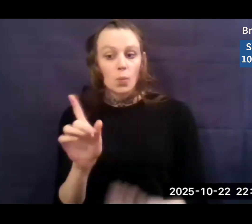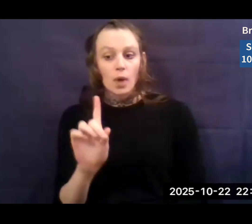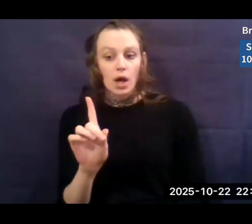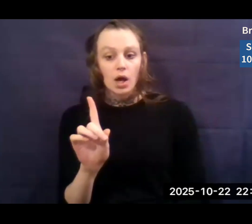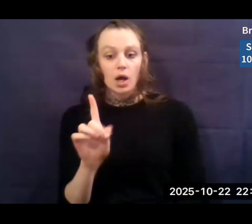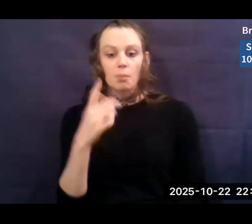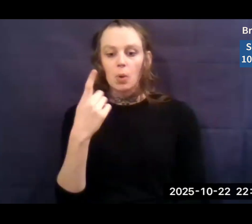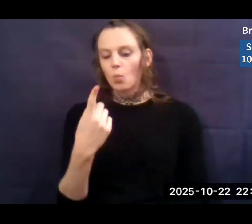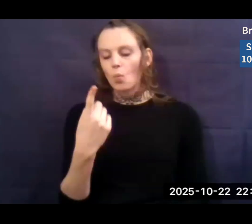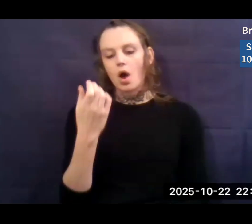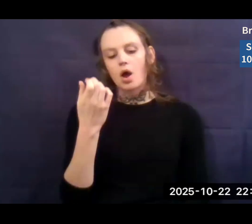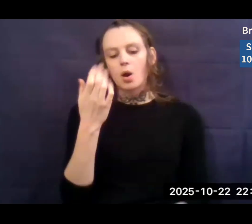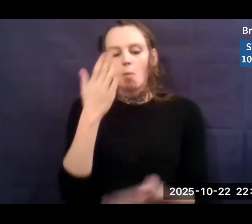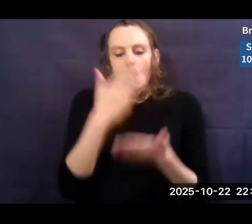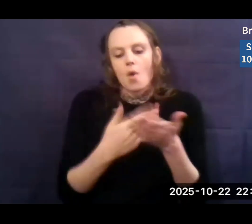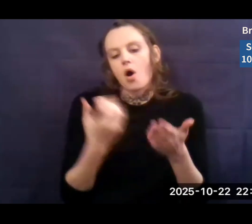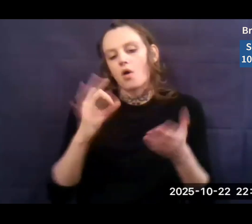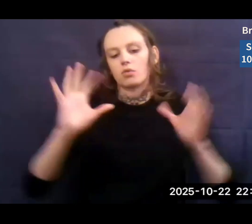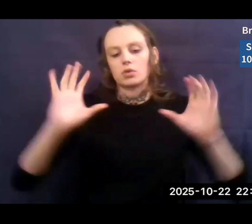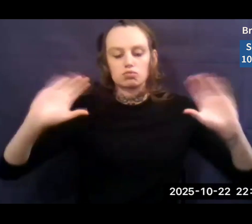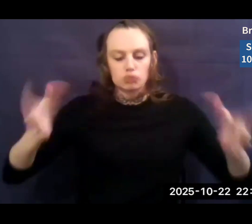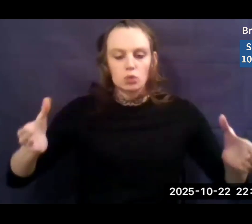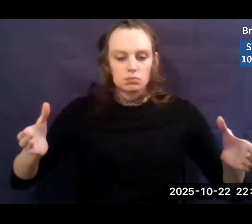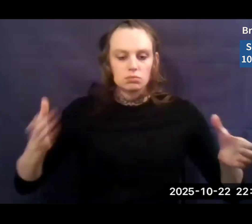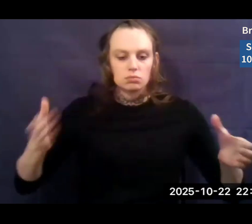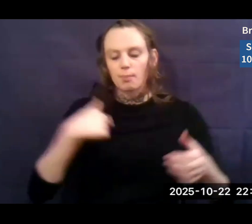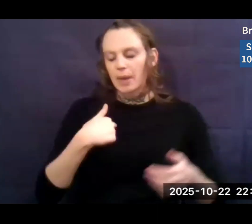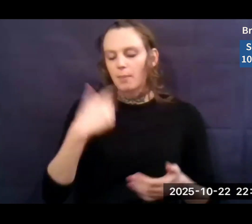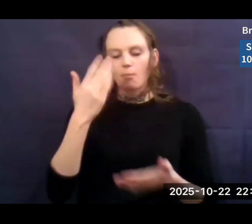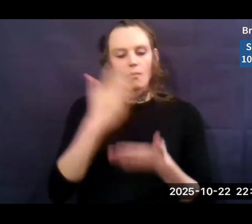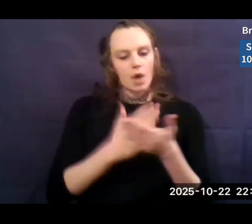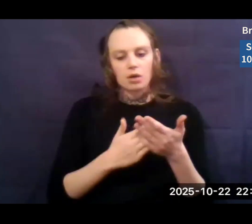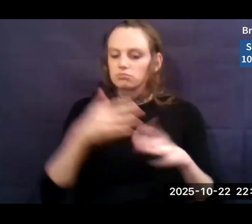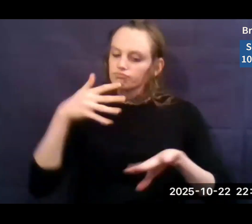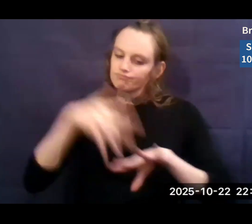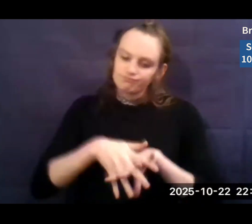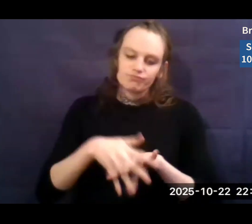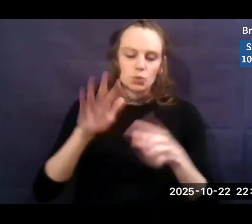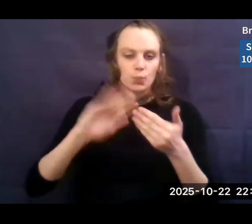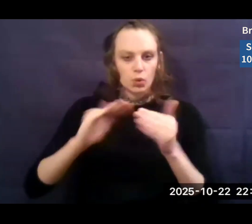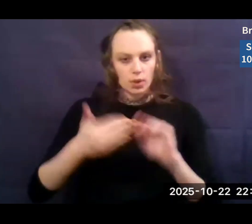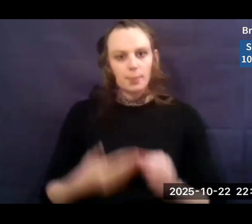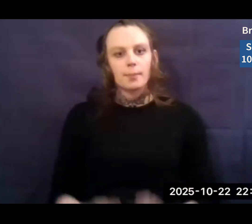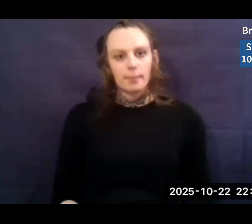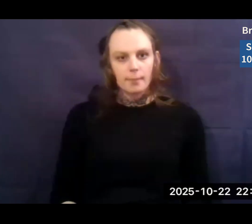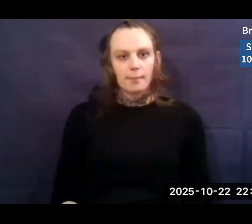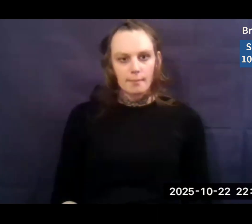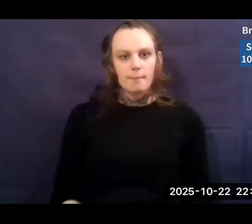as a part of the community. And